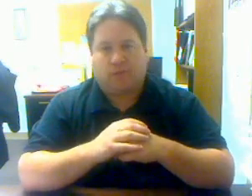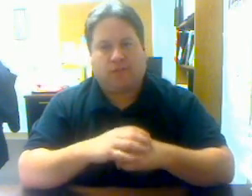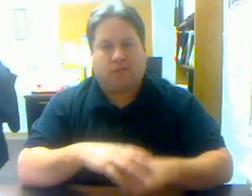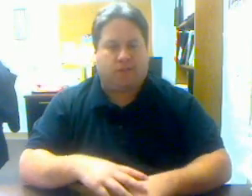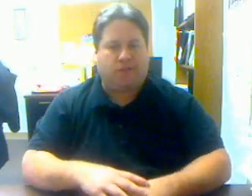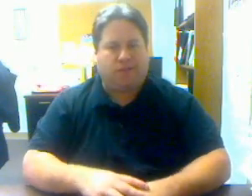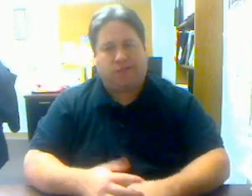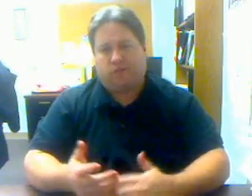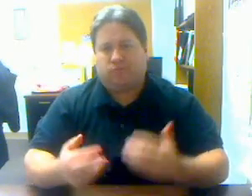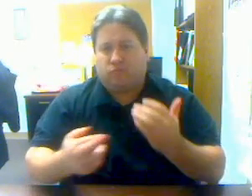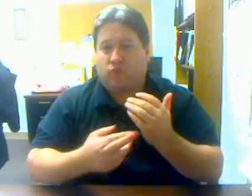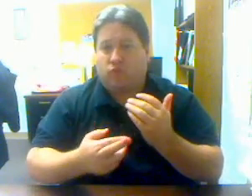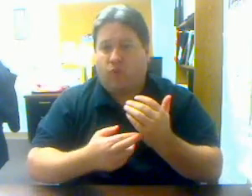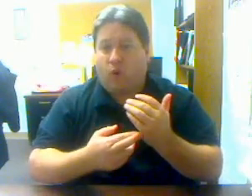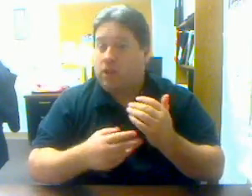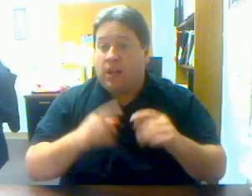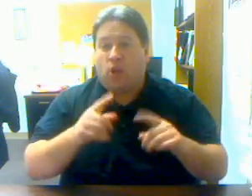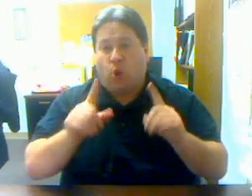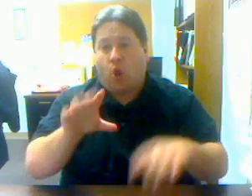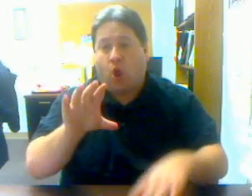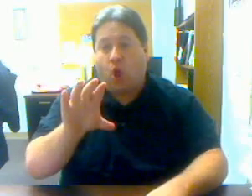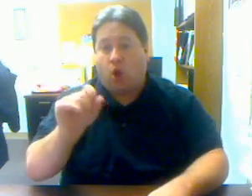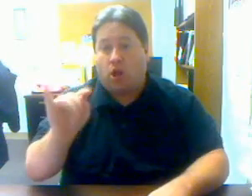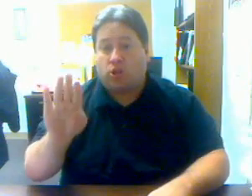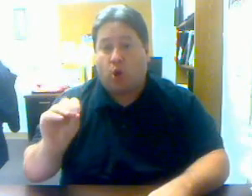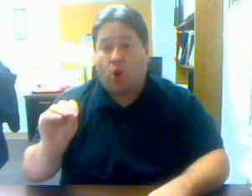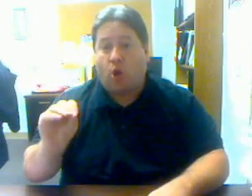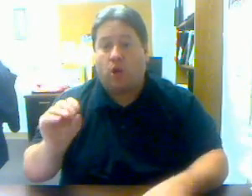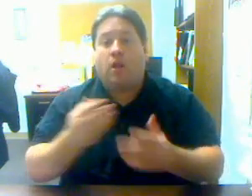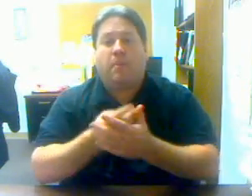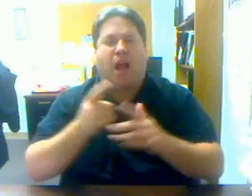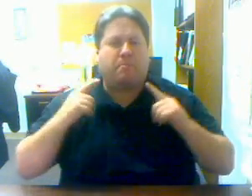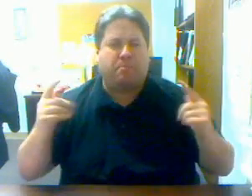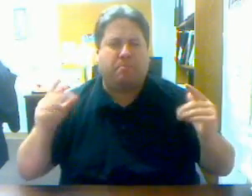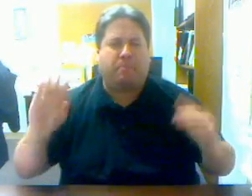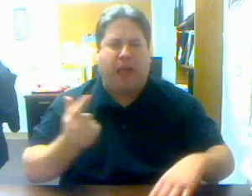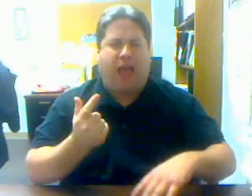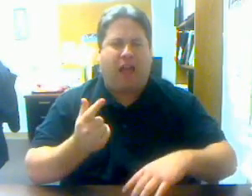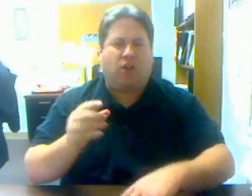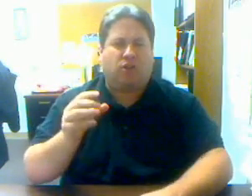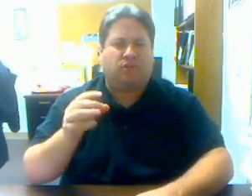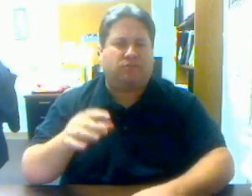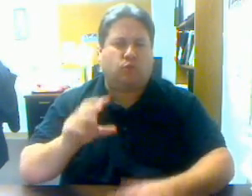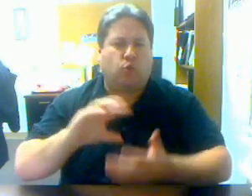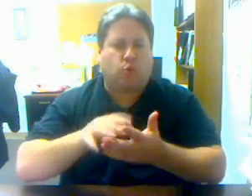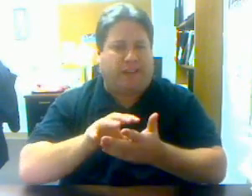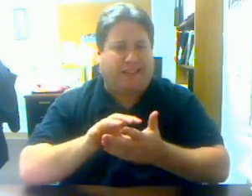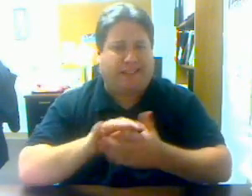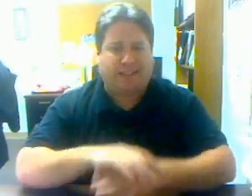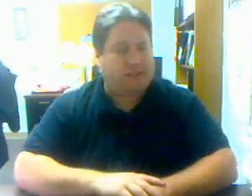Oreos and say this is the reinforcer for this program. Because reinforcers only reinforces if they increase the behavior in which they